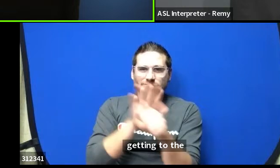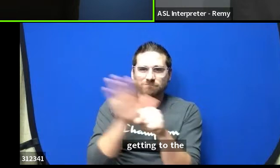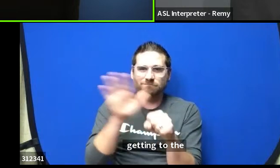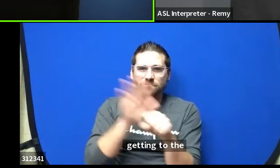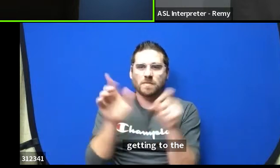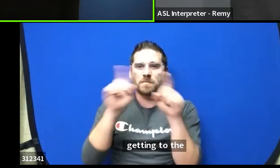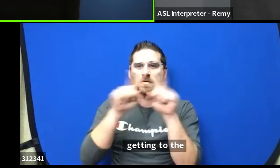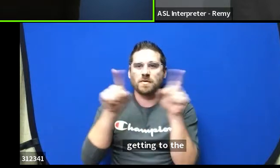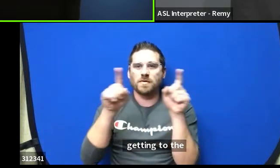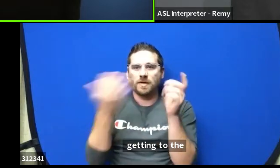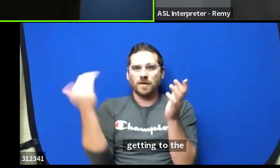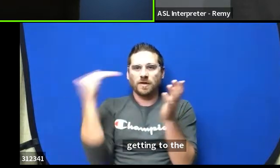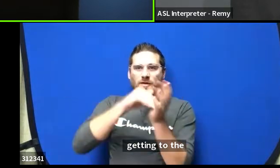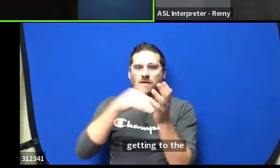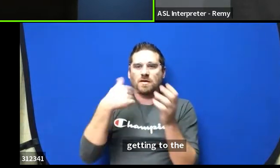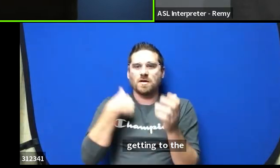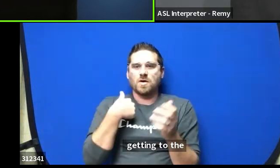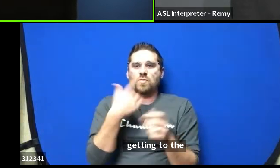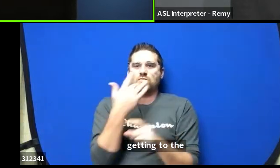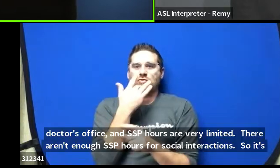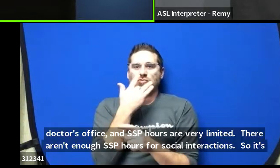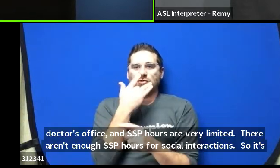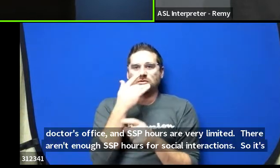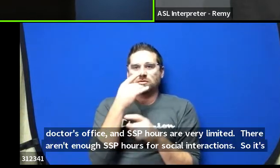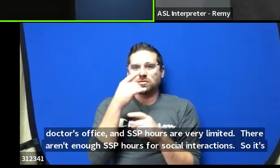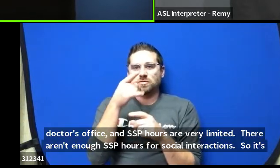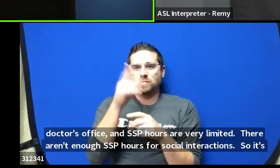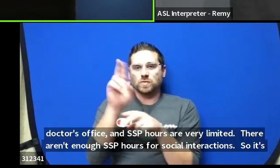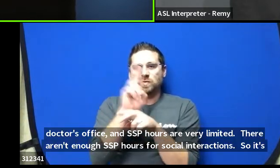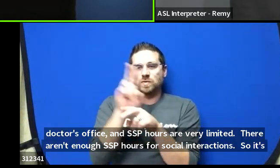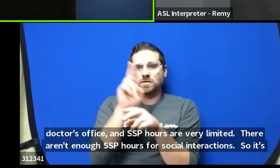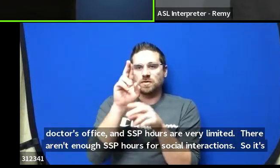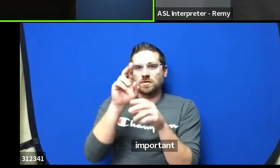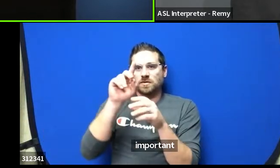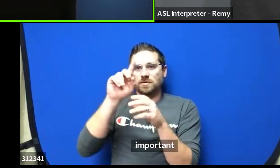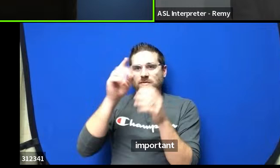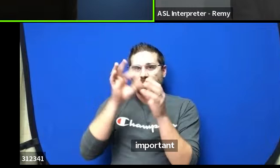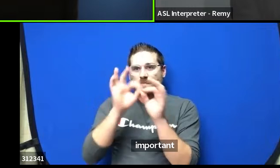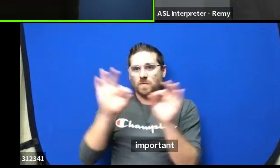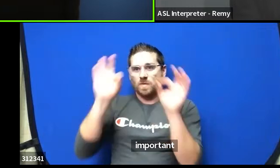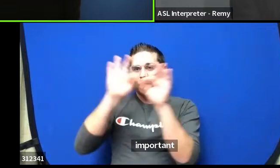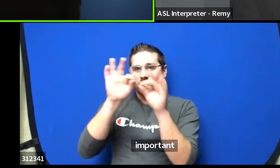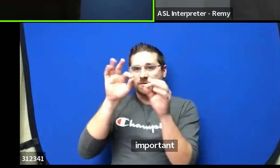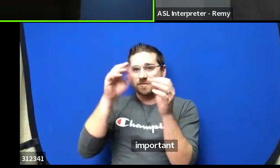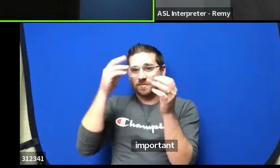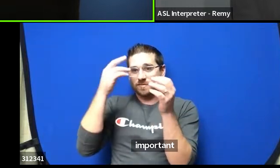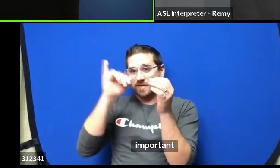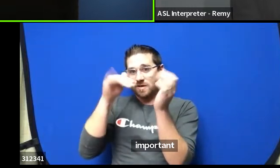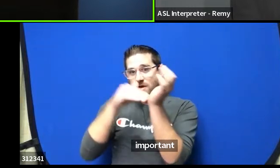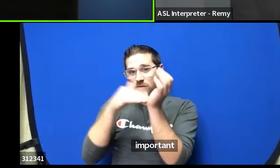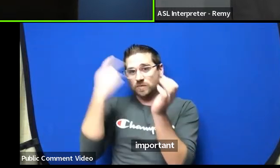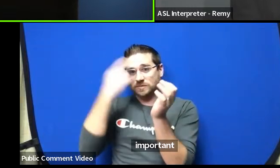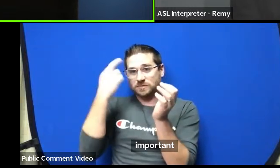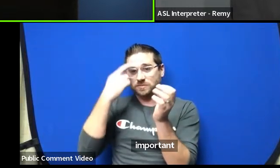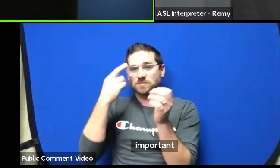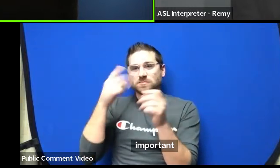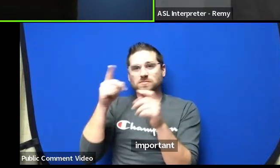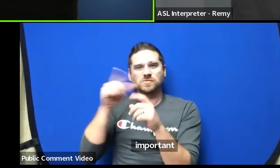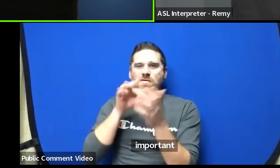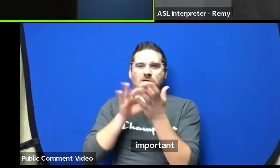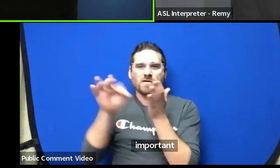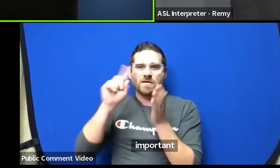doctor's office covered and not counted and deleting from our total allowed. Also, I would rather that you